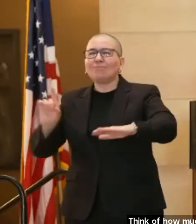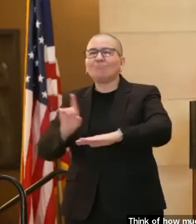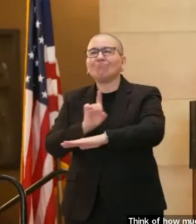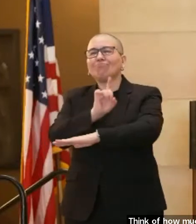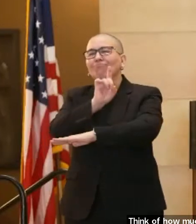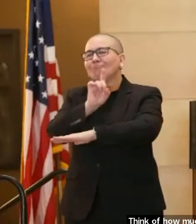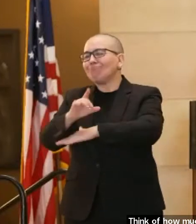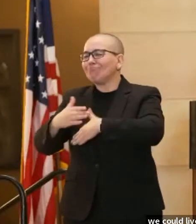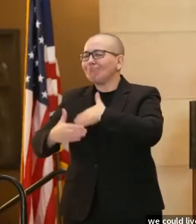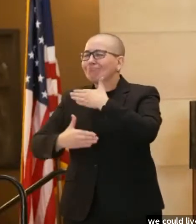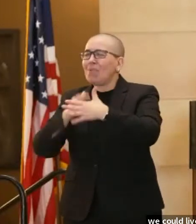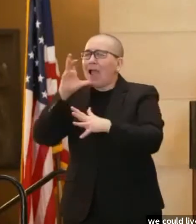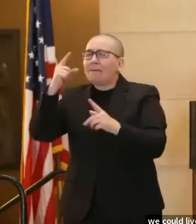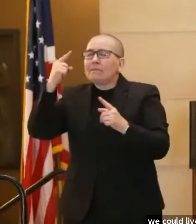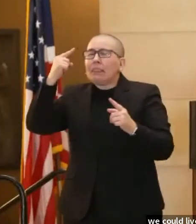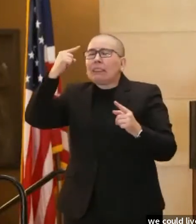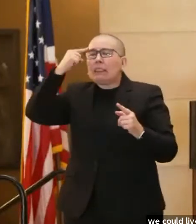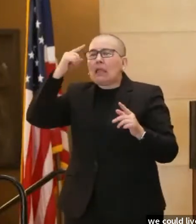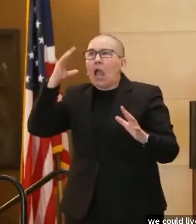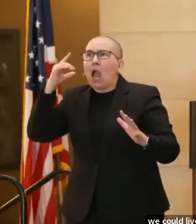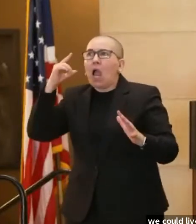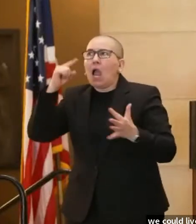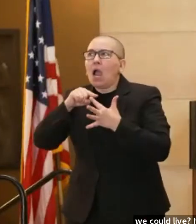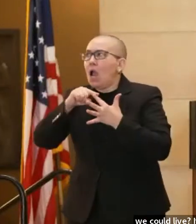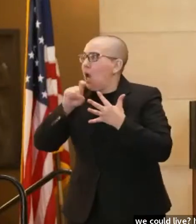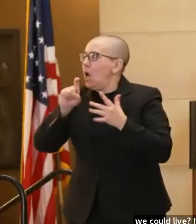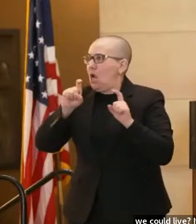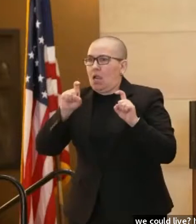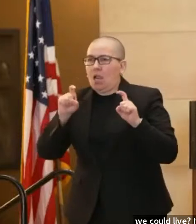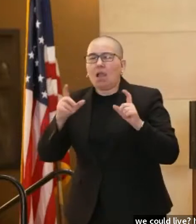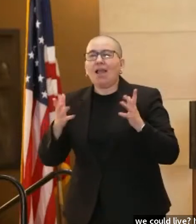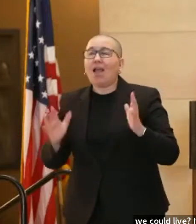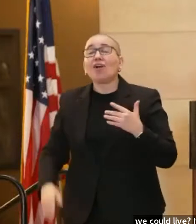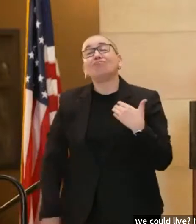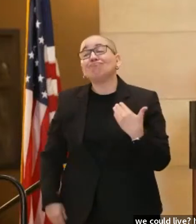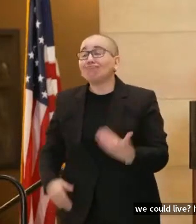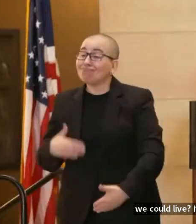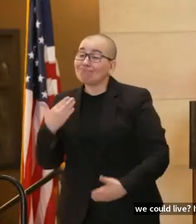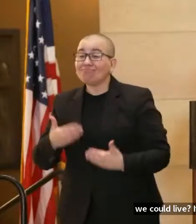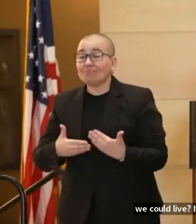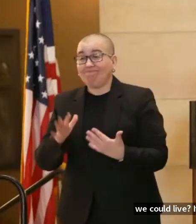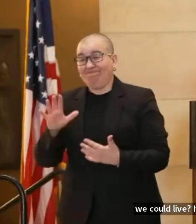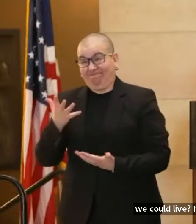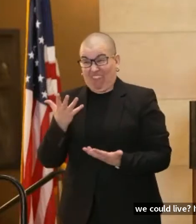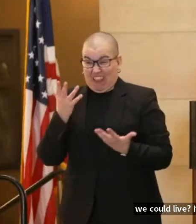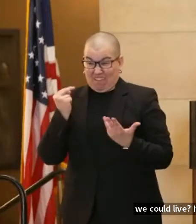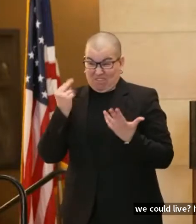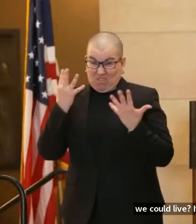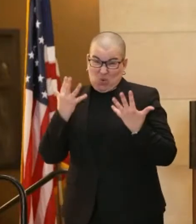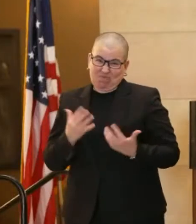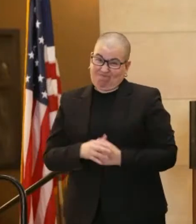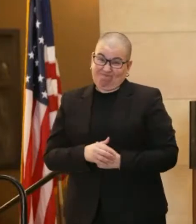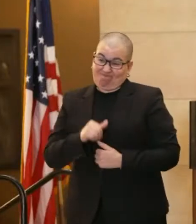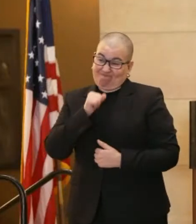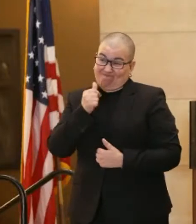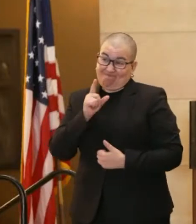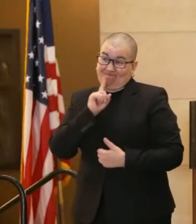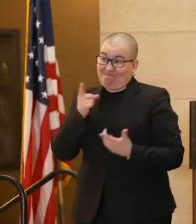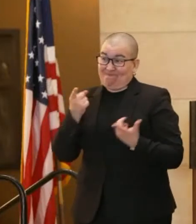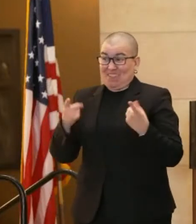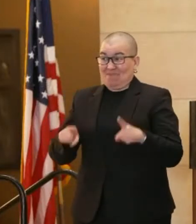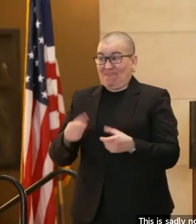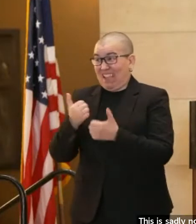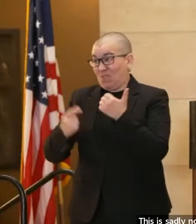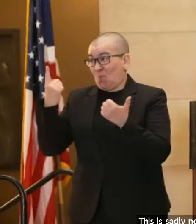worry about those things. This is sadly not a reality for the majority of people, and